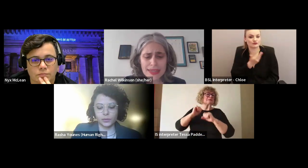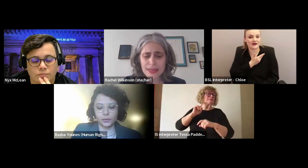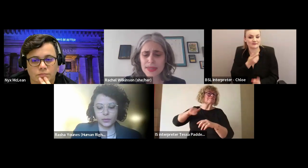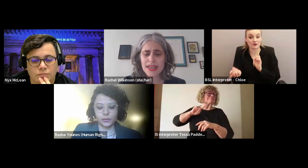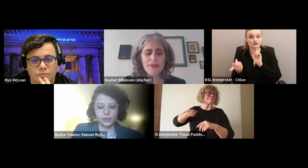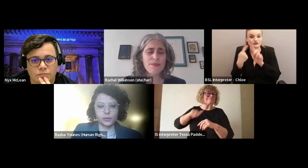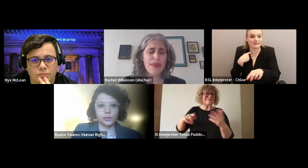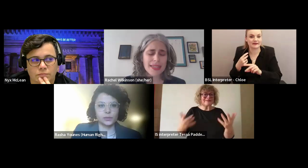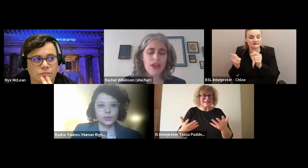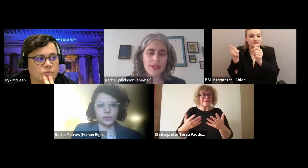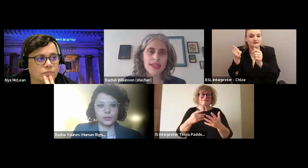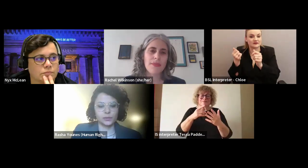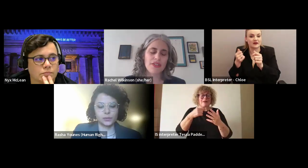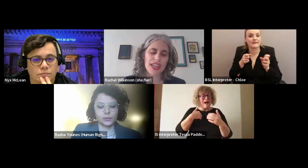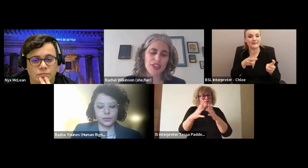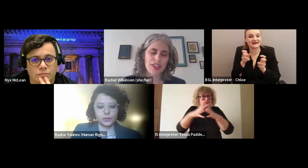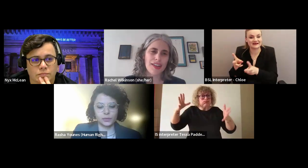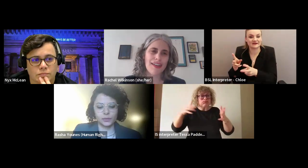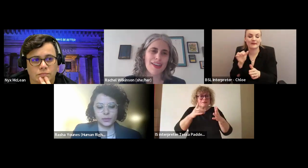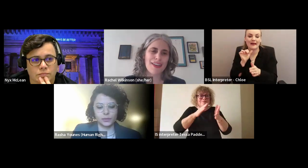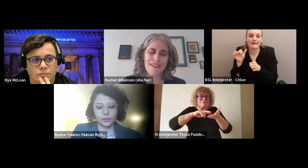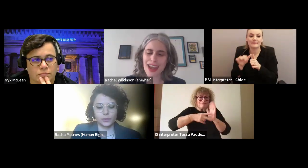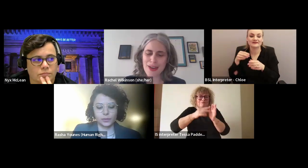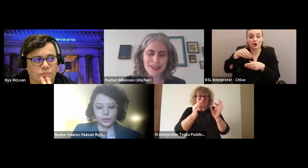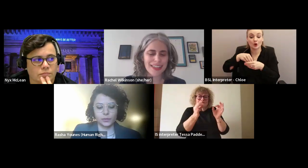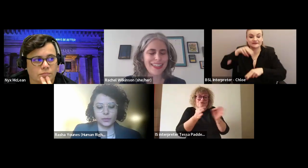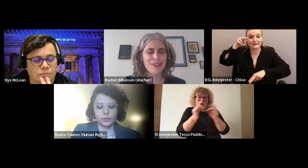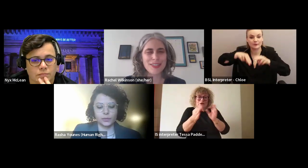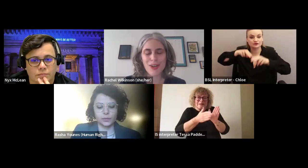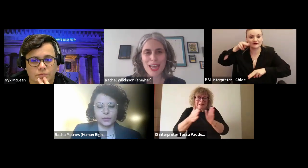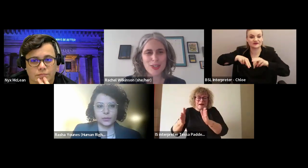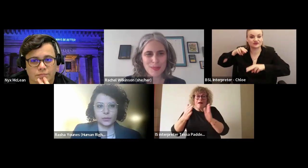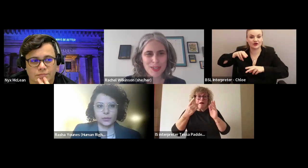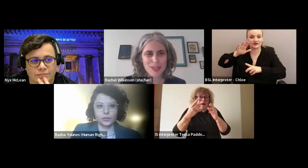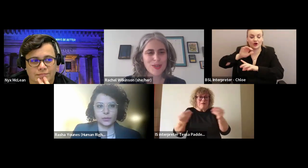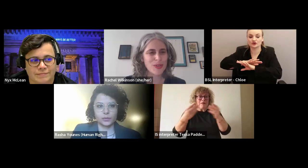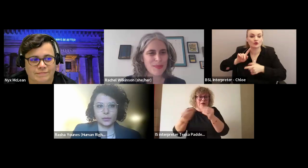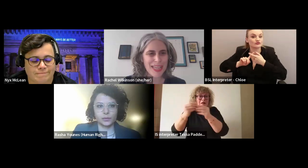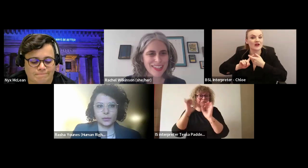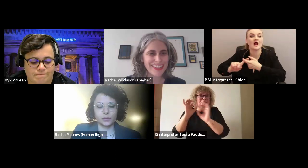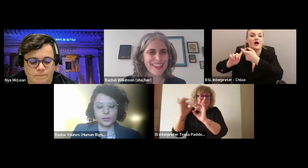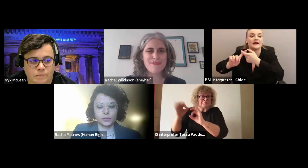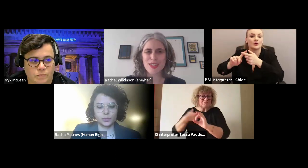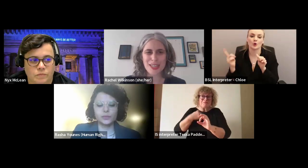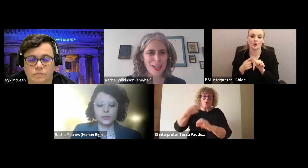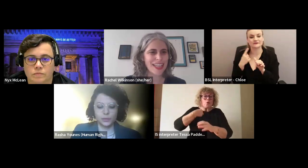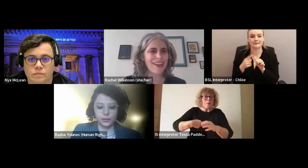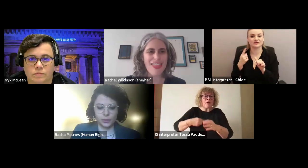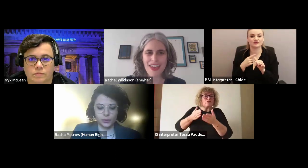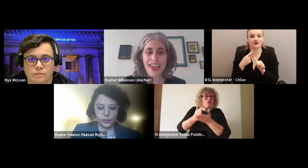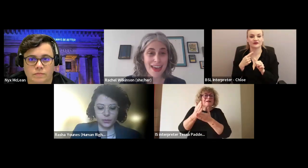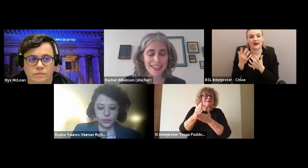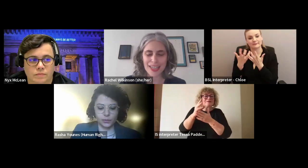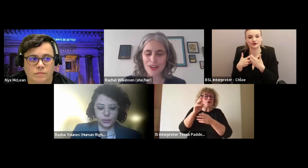response mechanisms, better content moderation. I heard very loudly not to rely too much on automation, machine